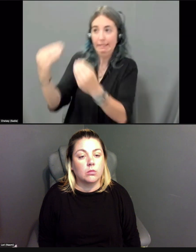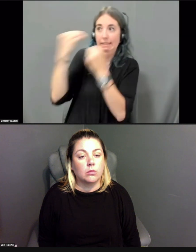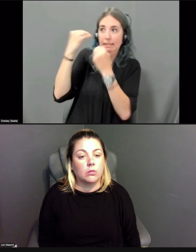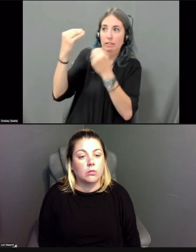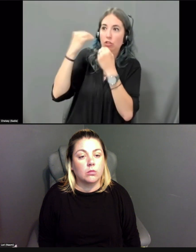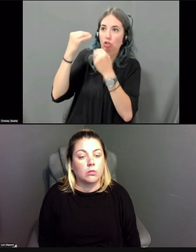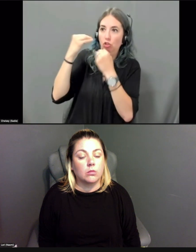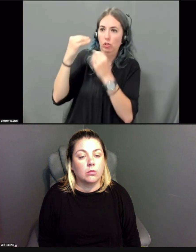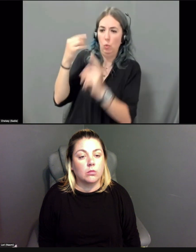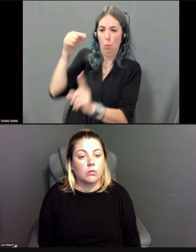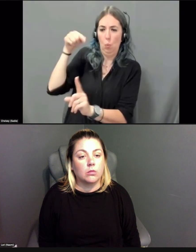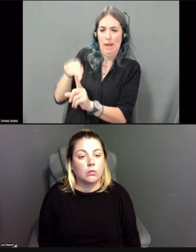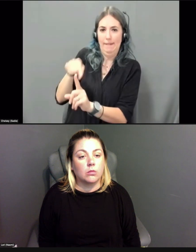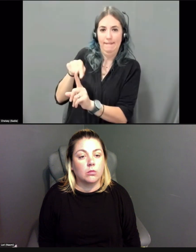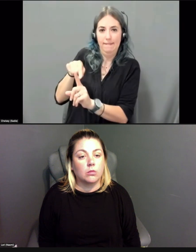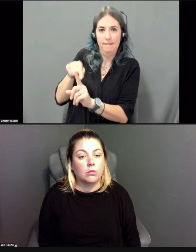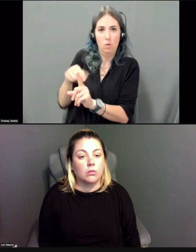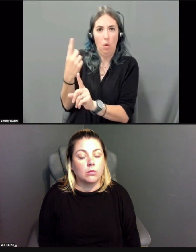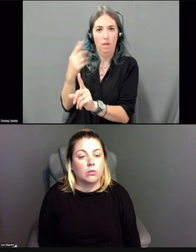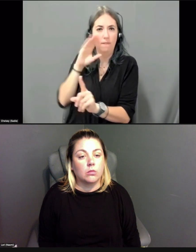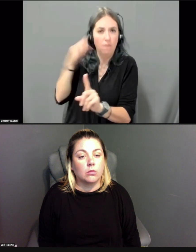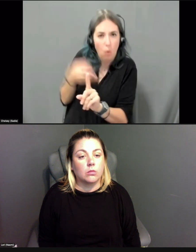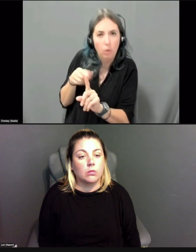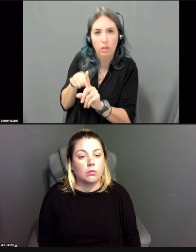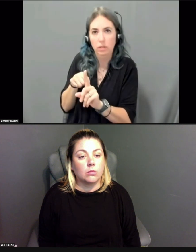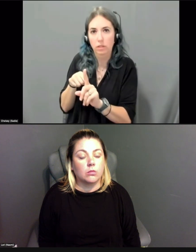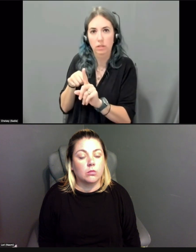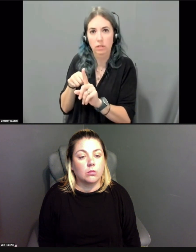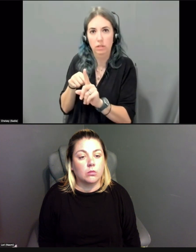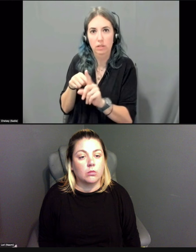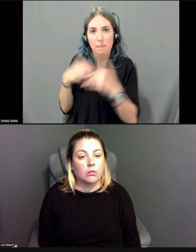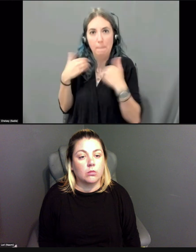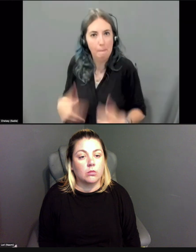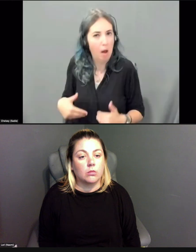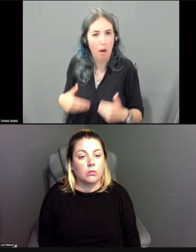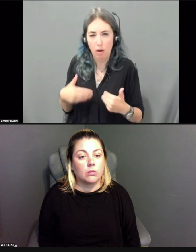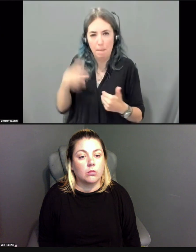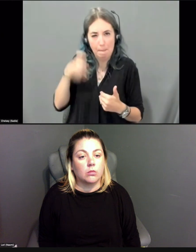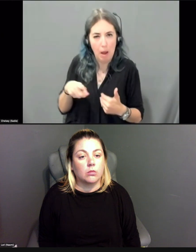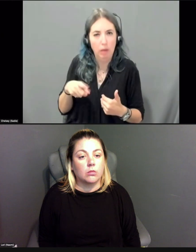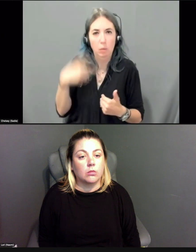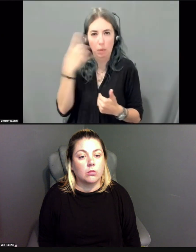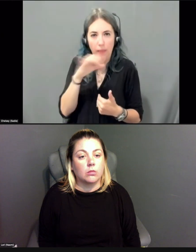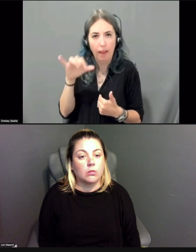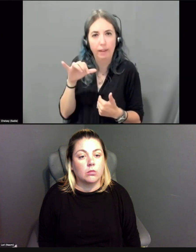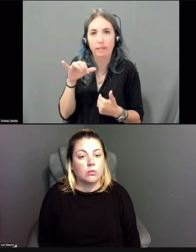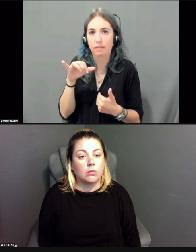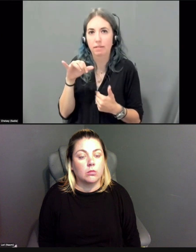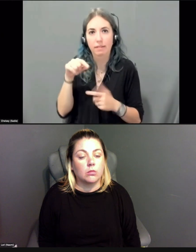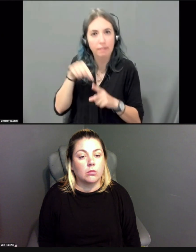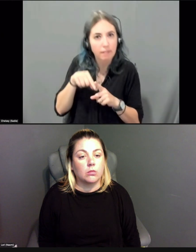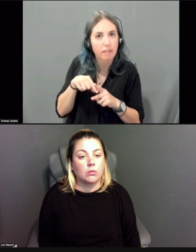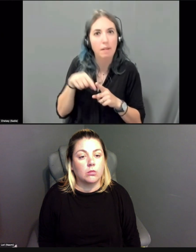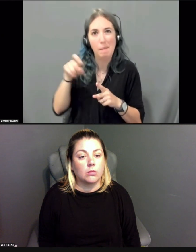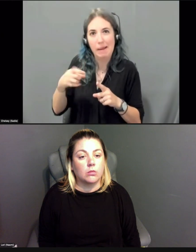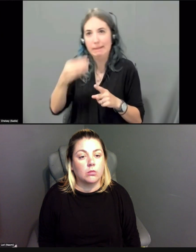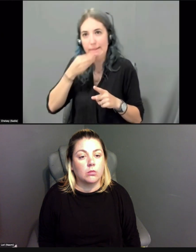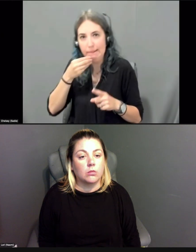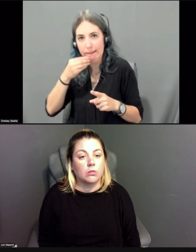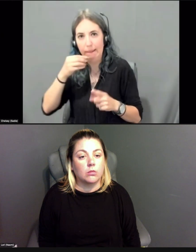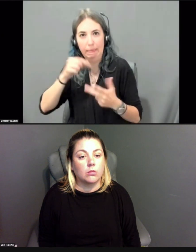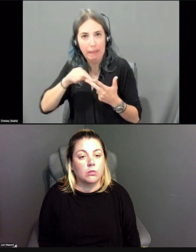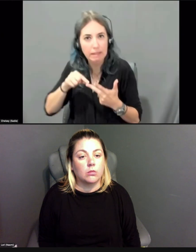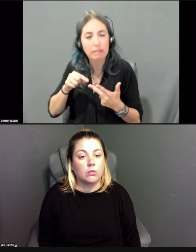people, or whatever, but we haven't taken the time to consider that there might be